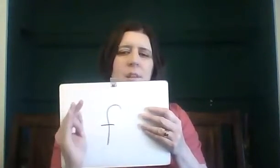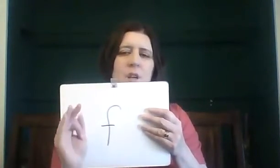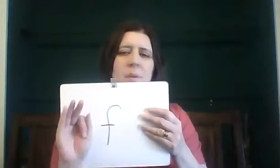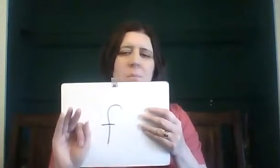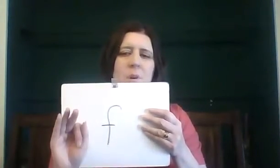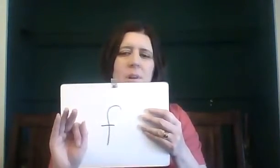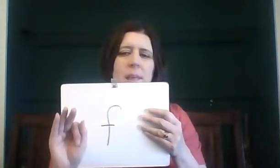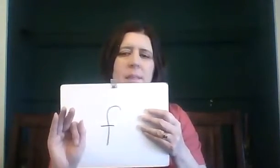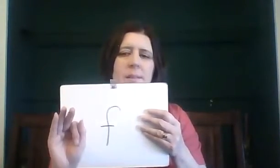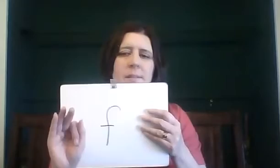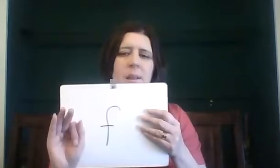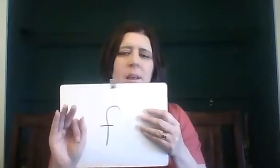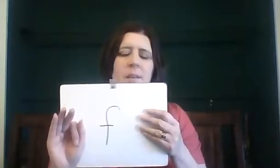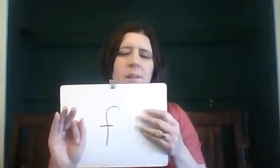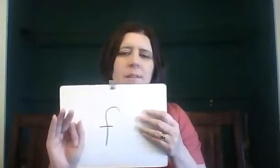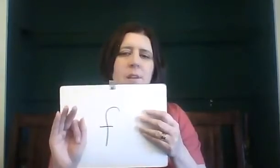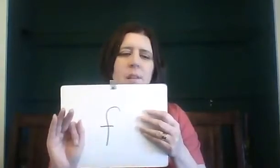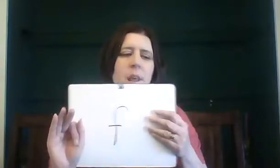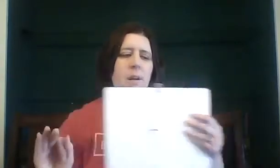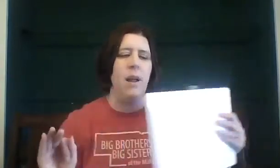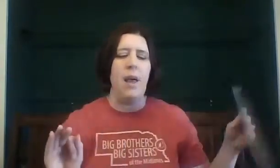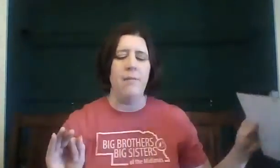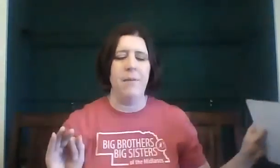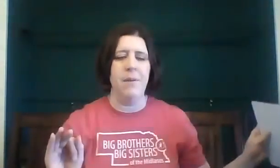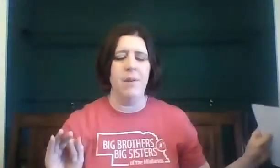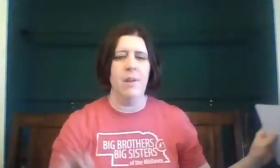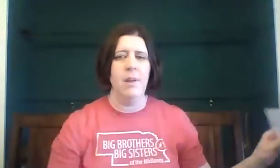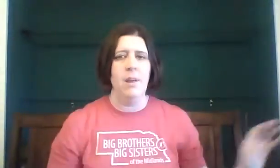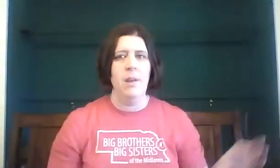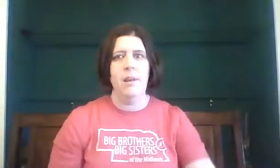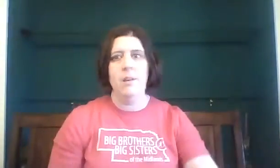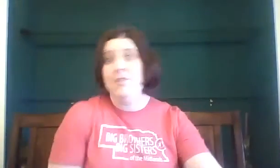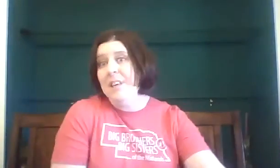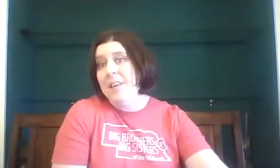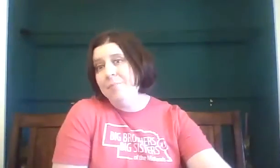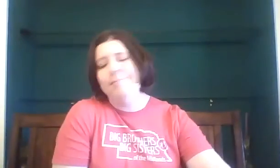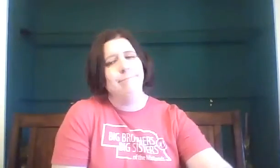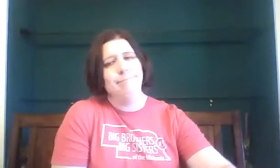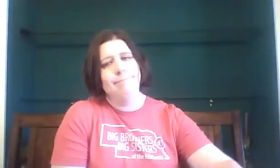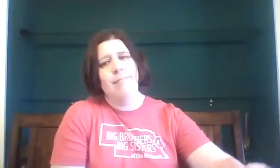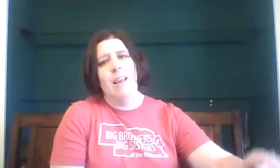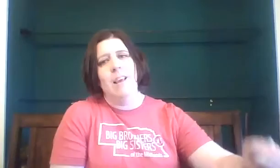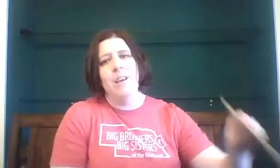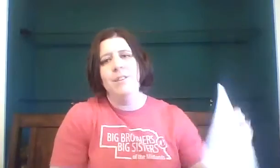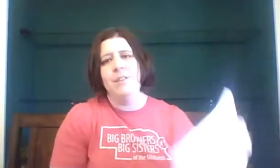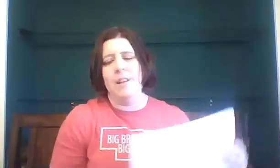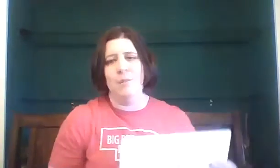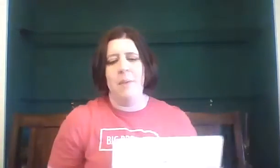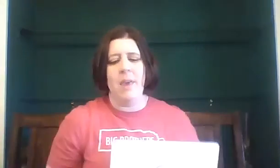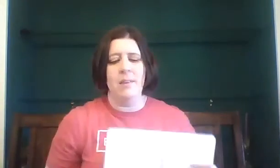little bit more like this. So that's your letter F. Now G, it just doesn't make